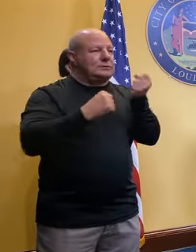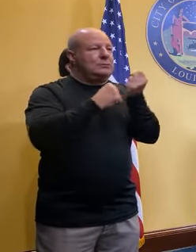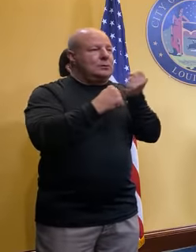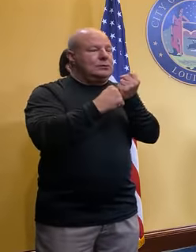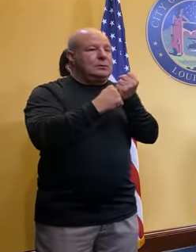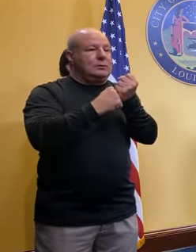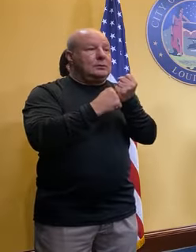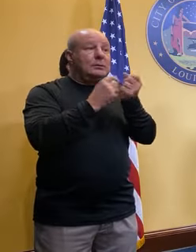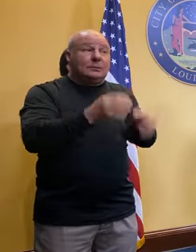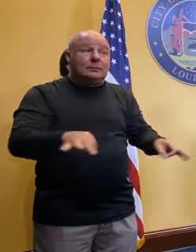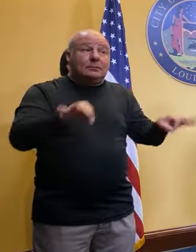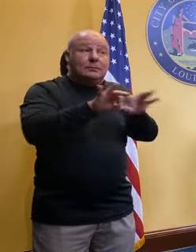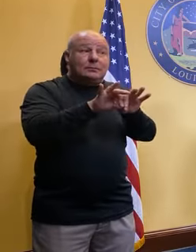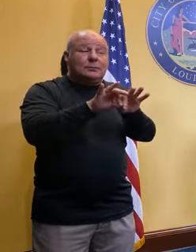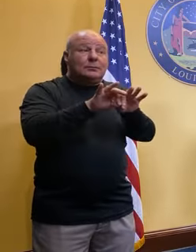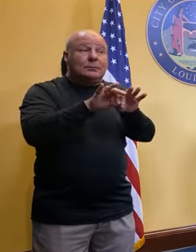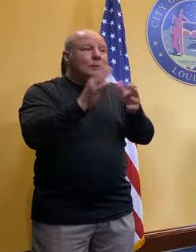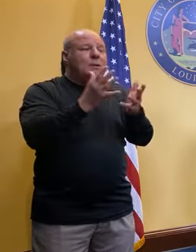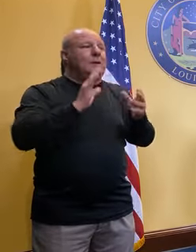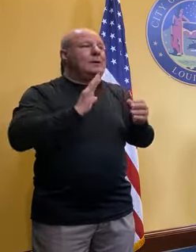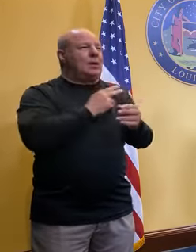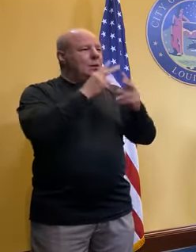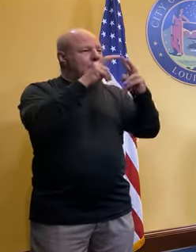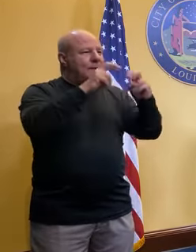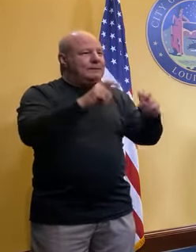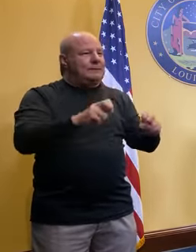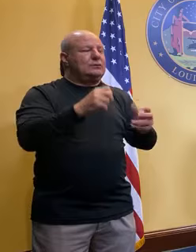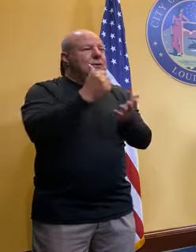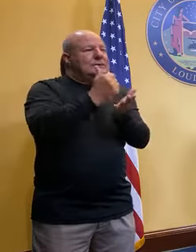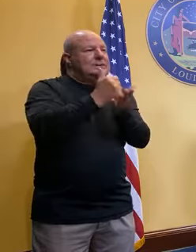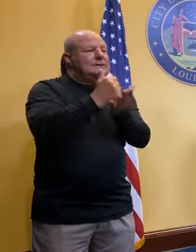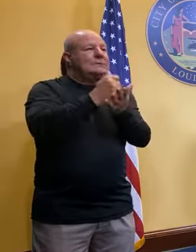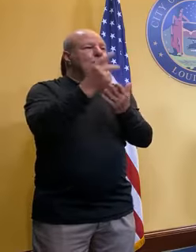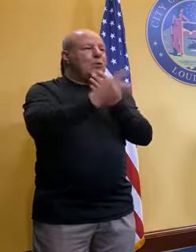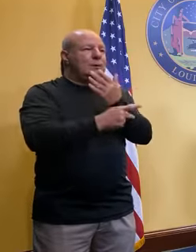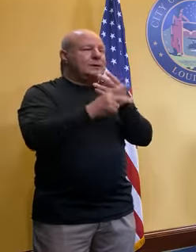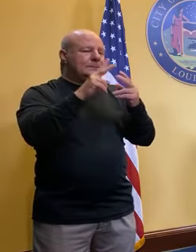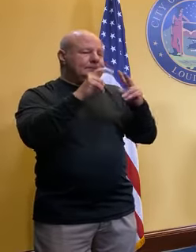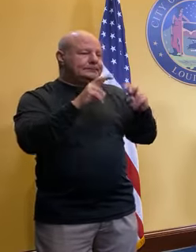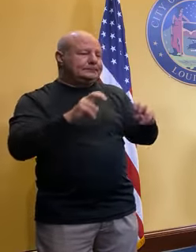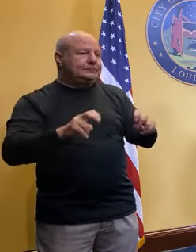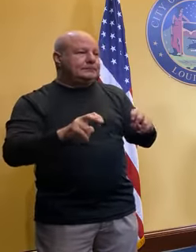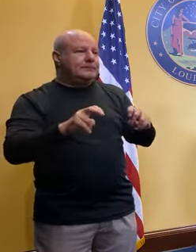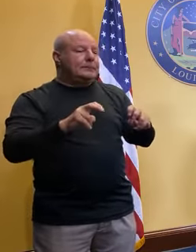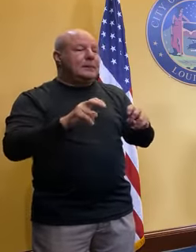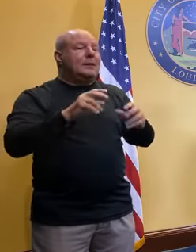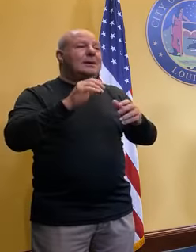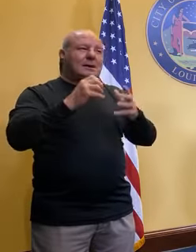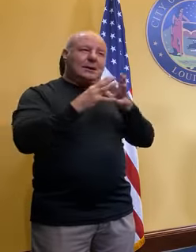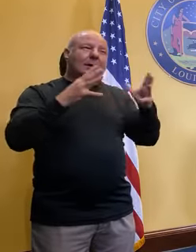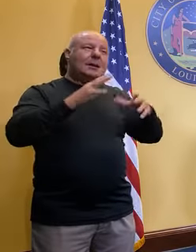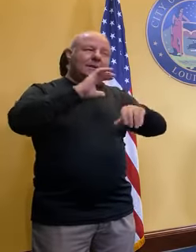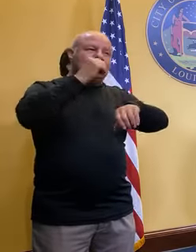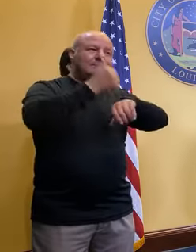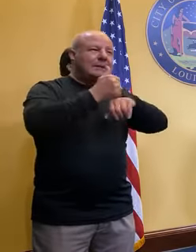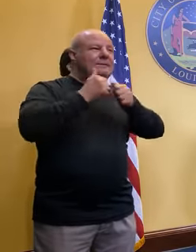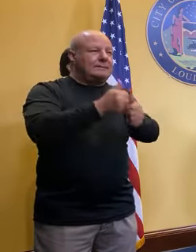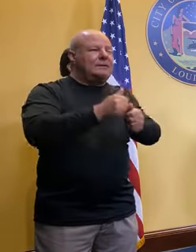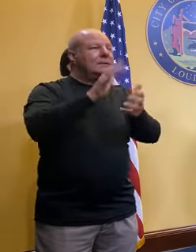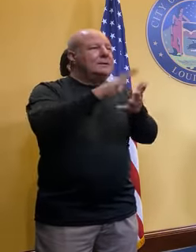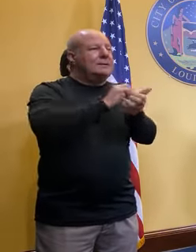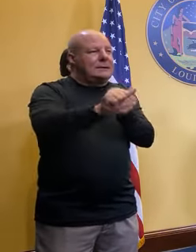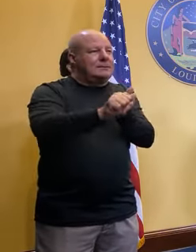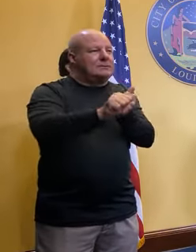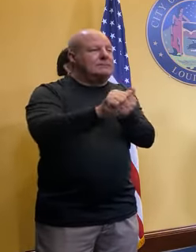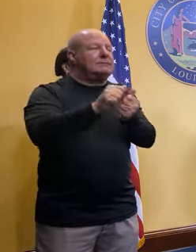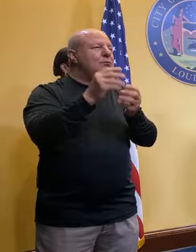of that coordination is assessing our individual assistance programs, which we are doing. A lot of it's based on damage assessments for property.